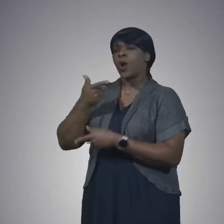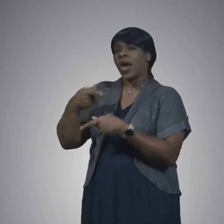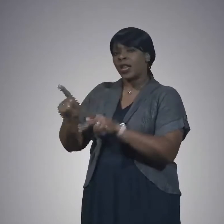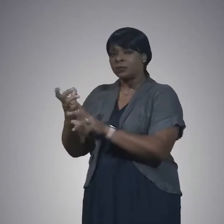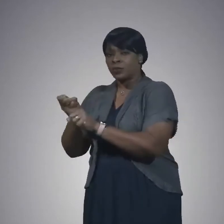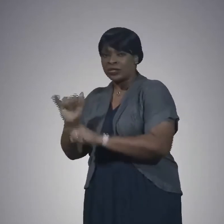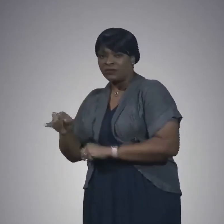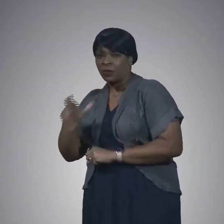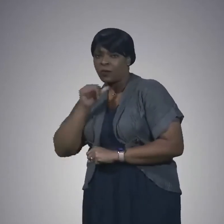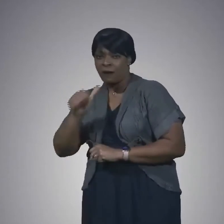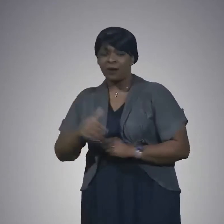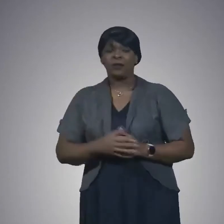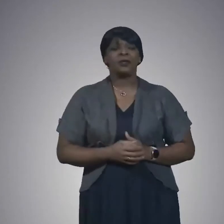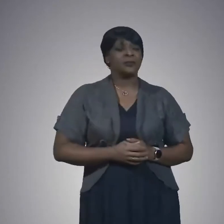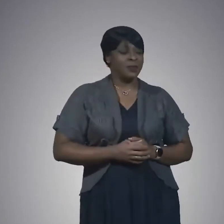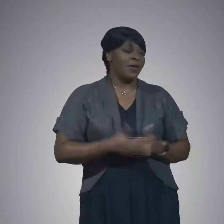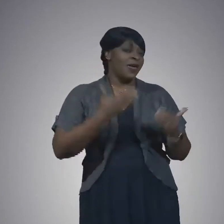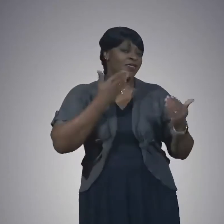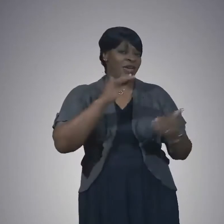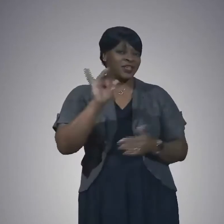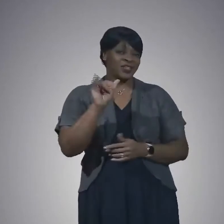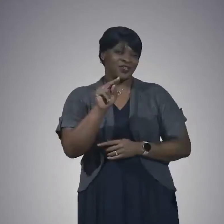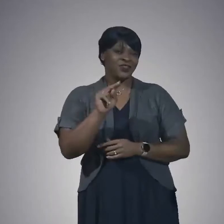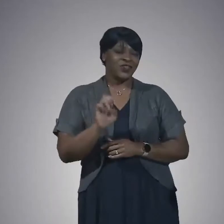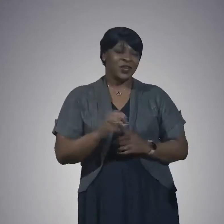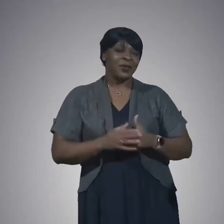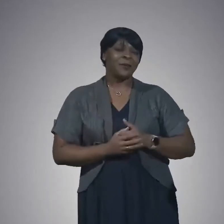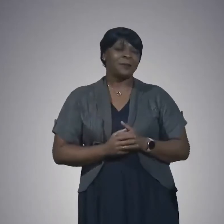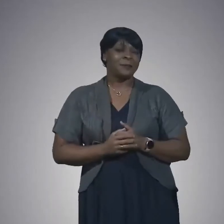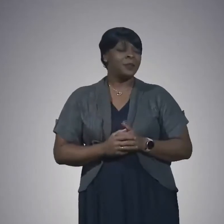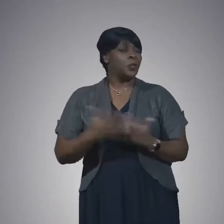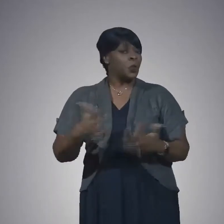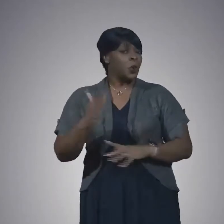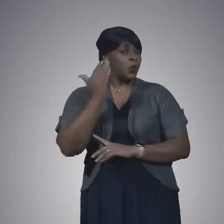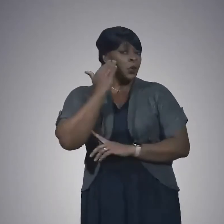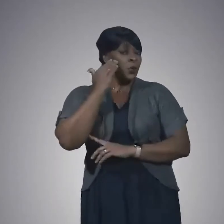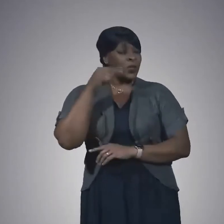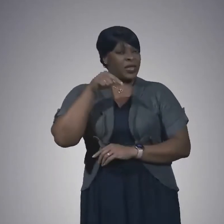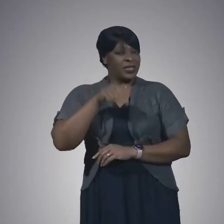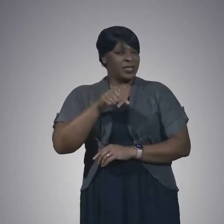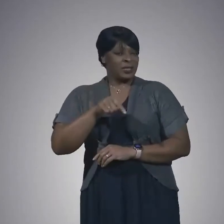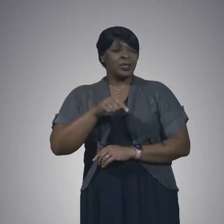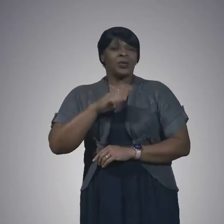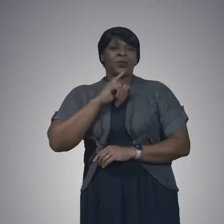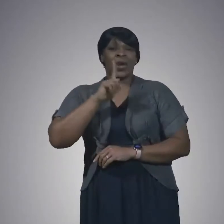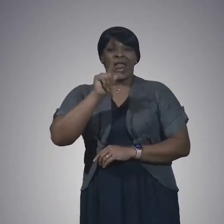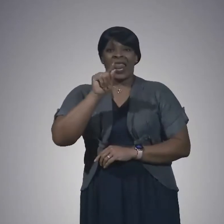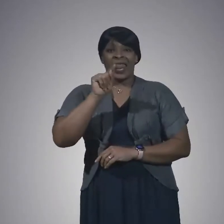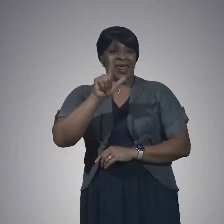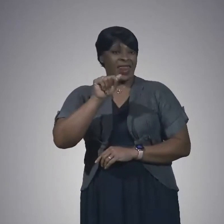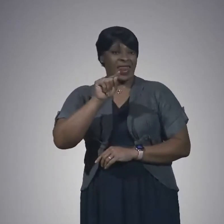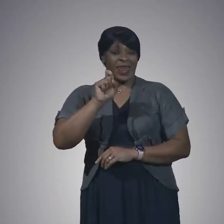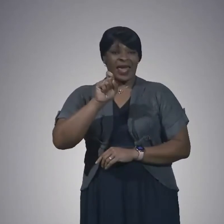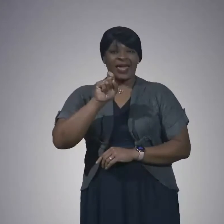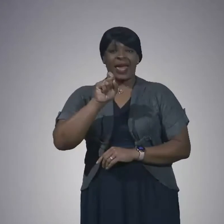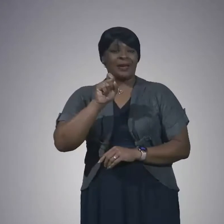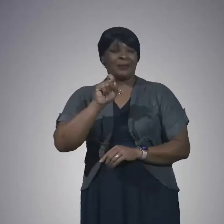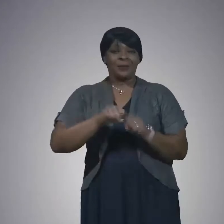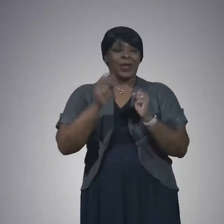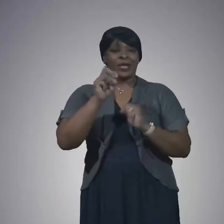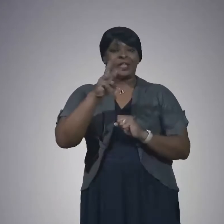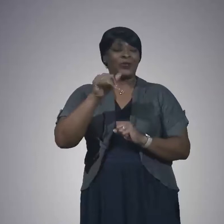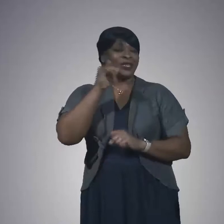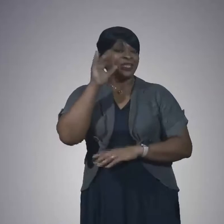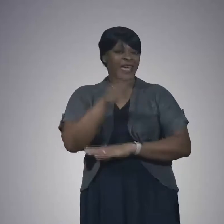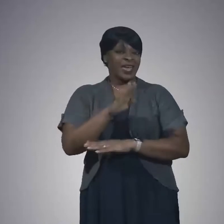eligible. Thanks, Jane. So as you know, this was really late breaking news yesterday evening